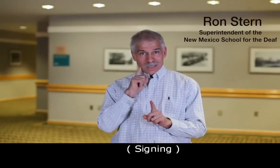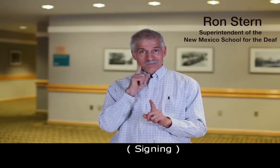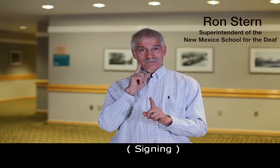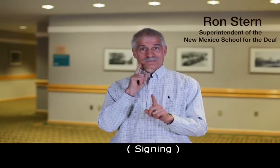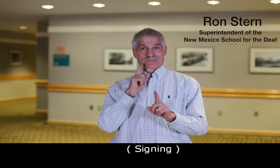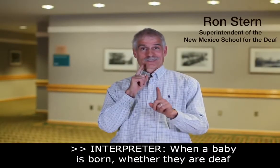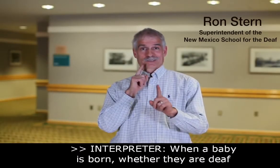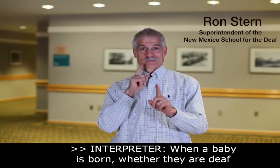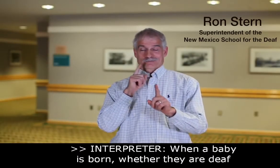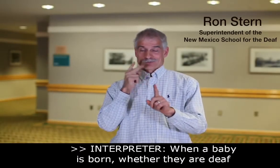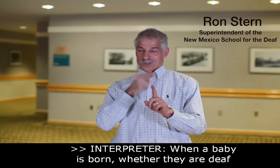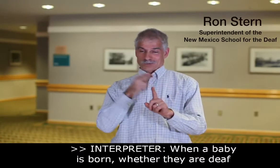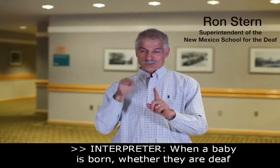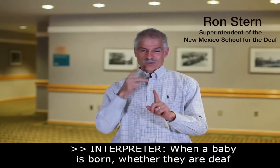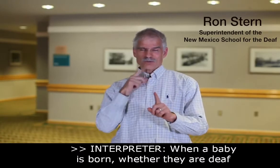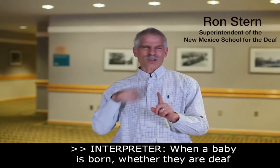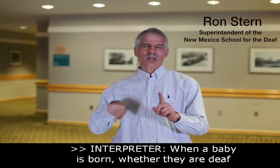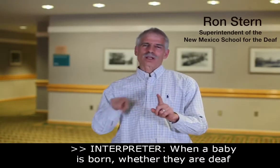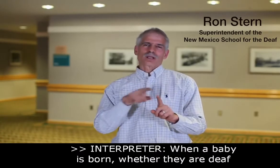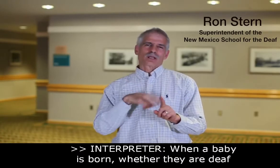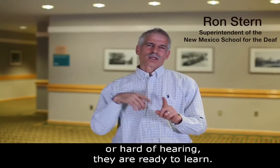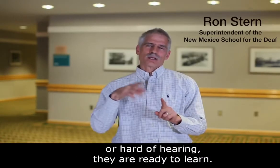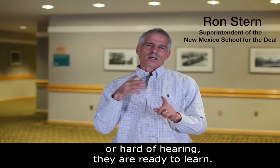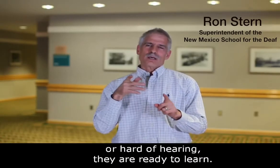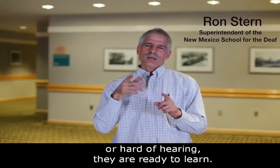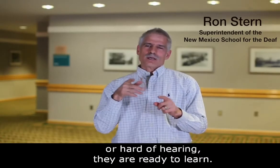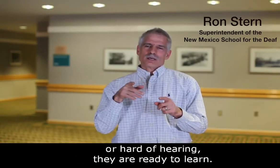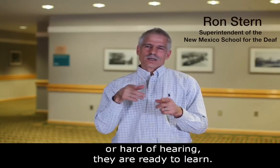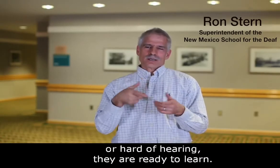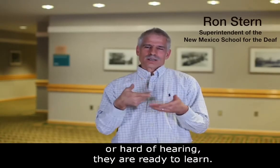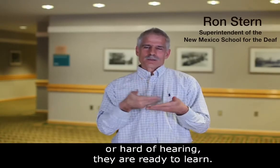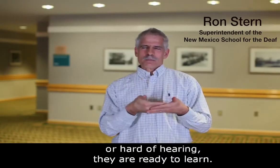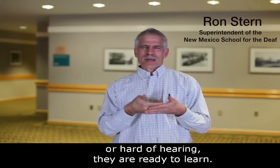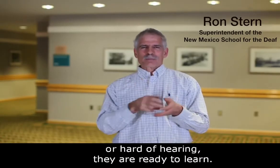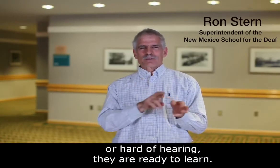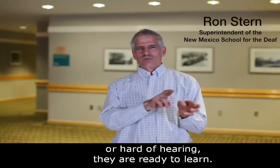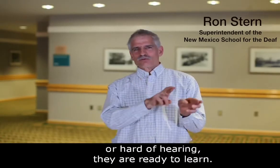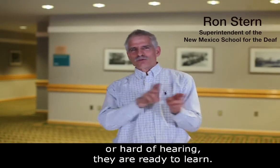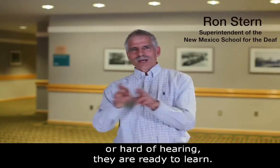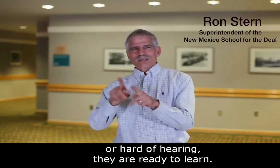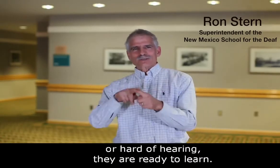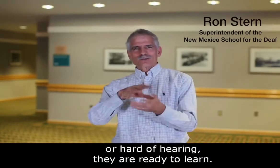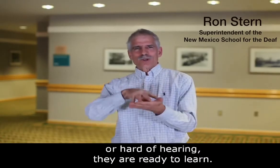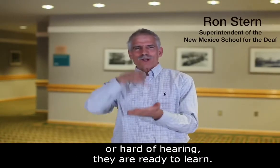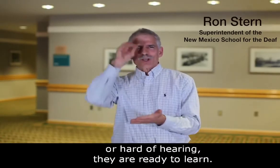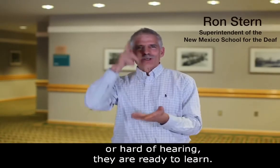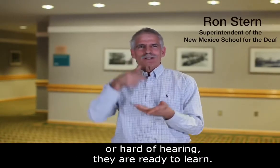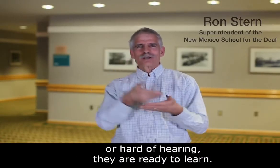when a baby's born, whether they're deaf or hard of hearing, they're ready to